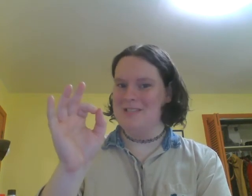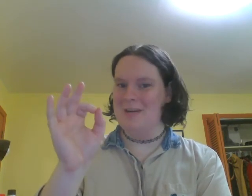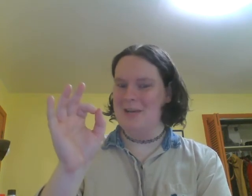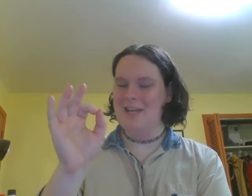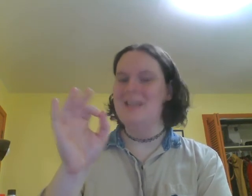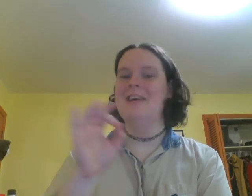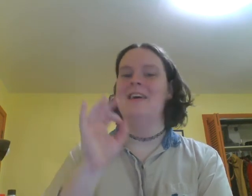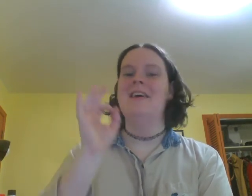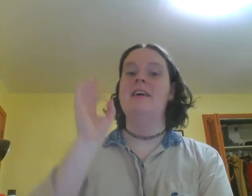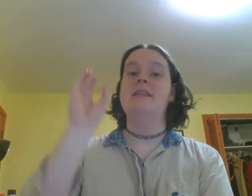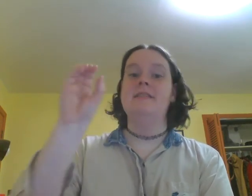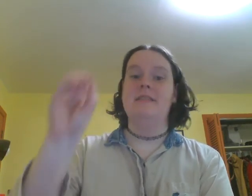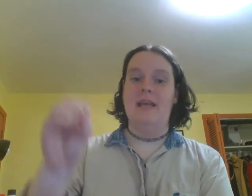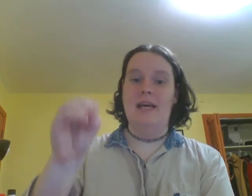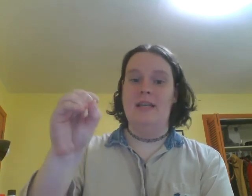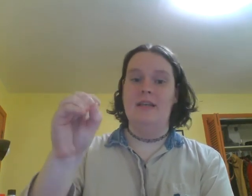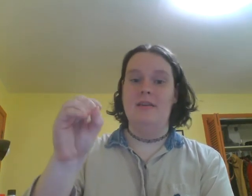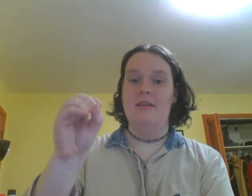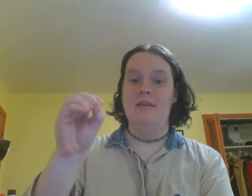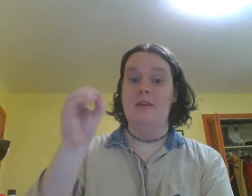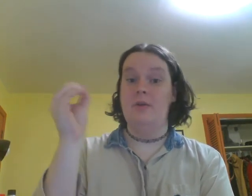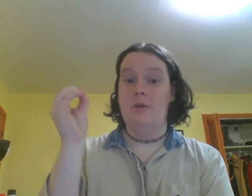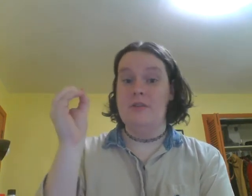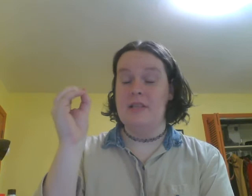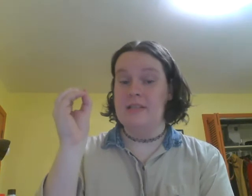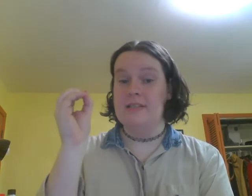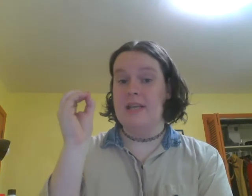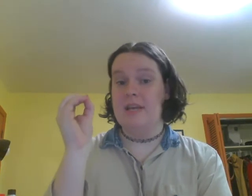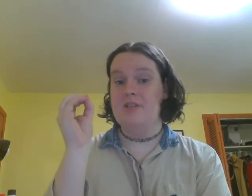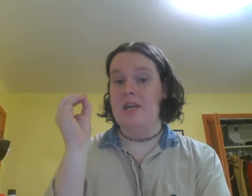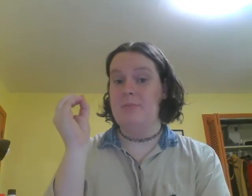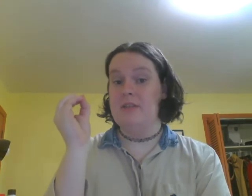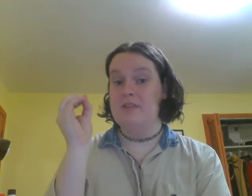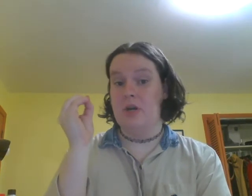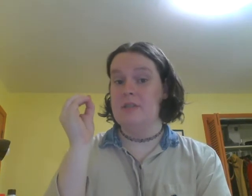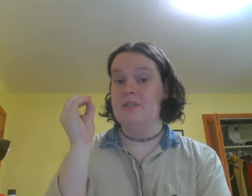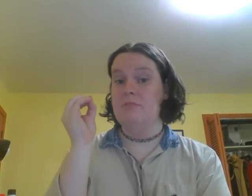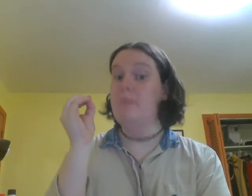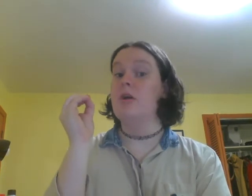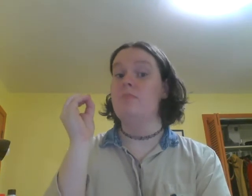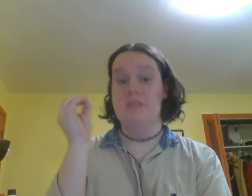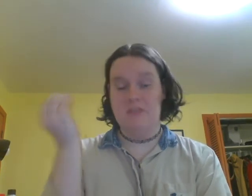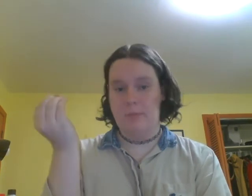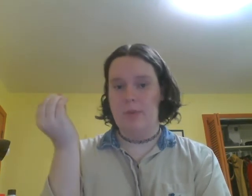again. 10, you'll notice that this is the hand shape that starts number. This is on purpose.